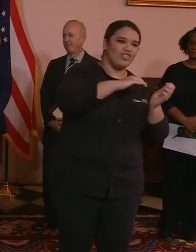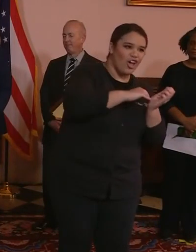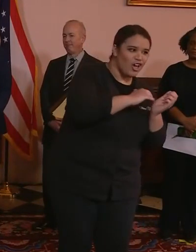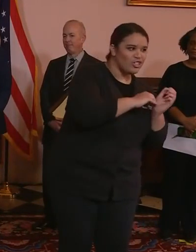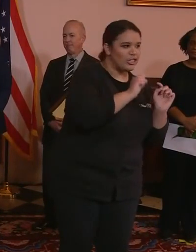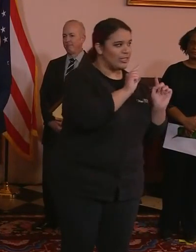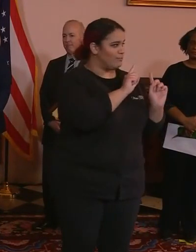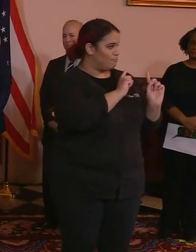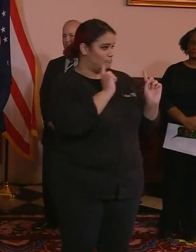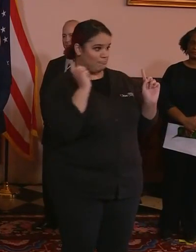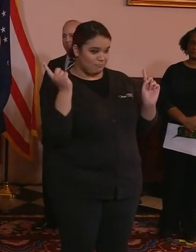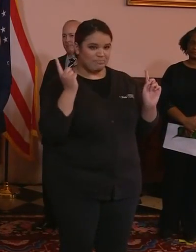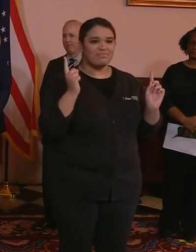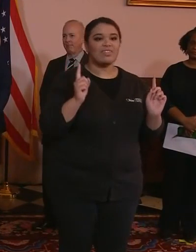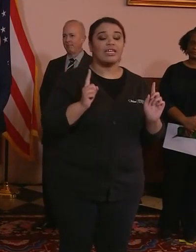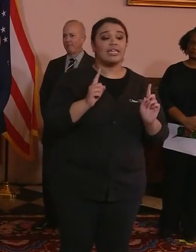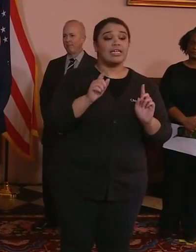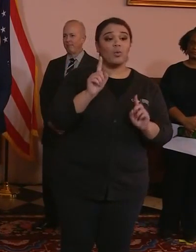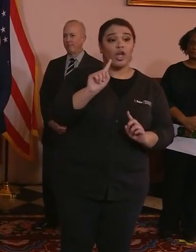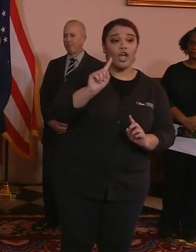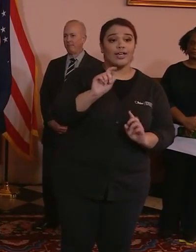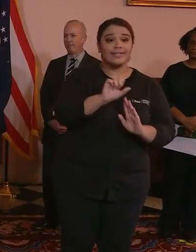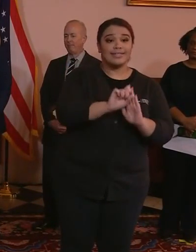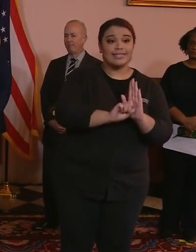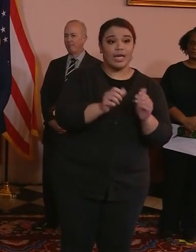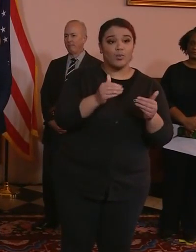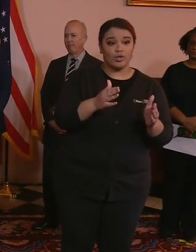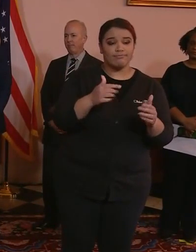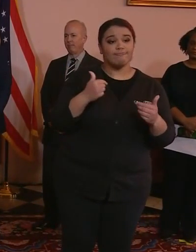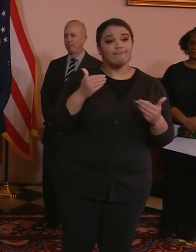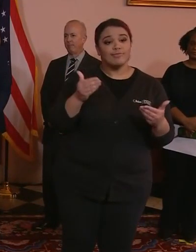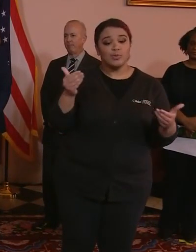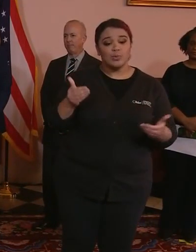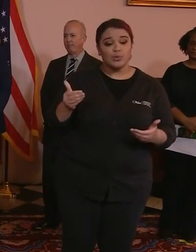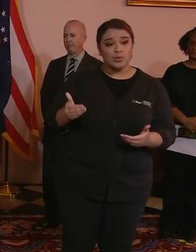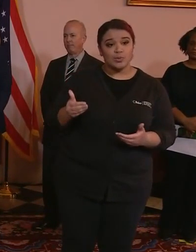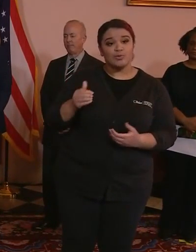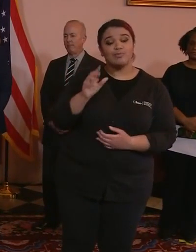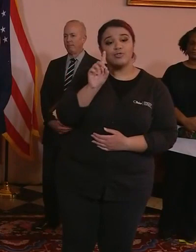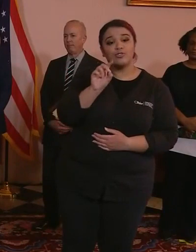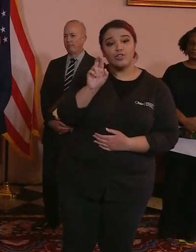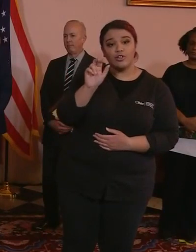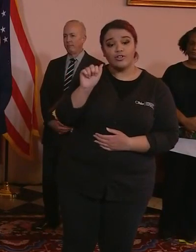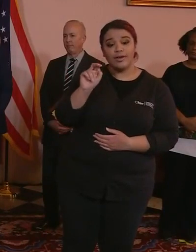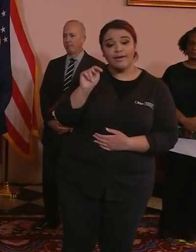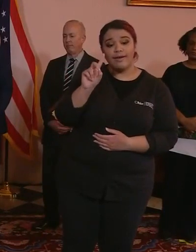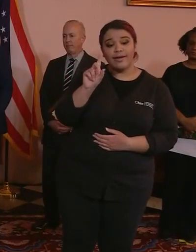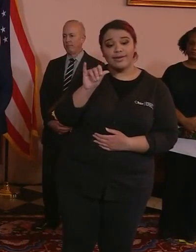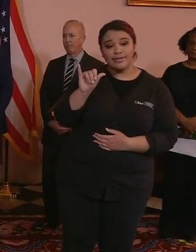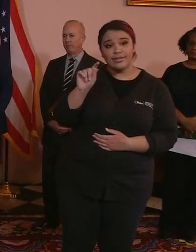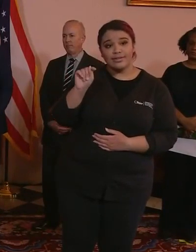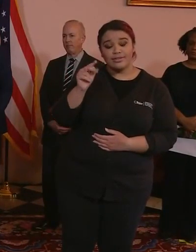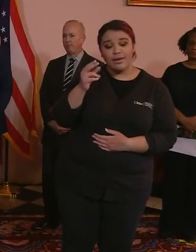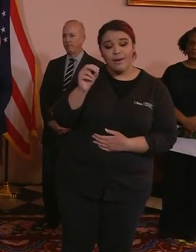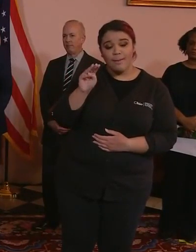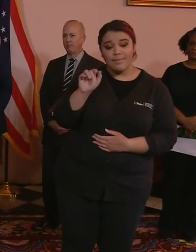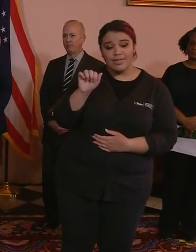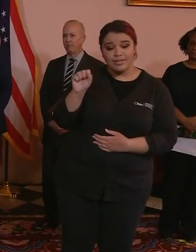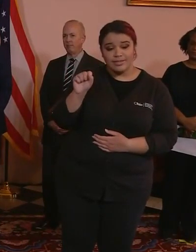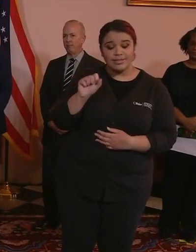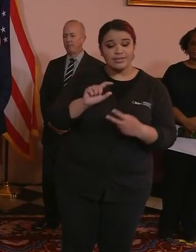Let me tell you who's here. Dr. Andy Thomas is here. Mike ABRAMS of the